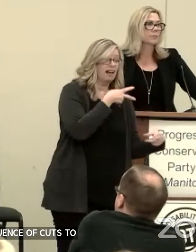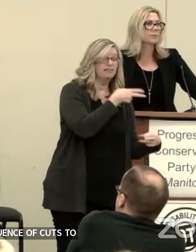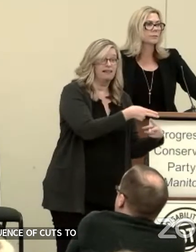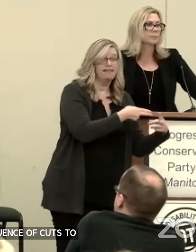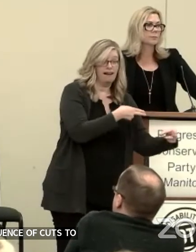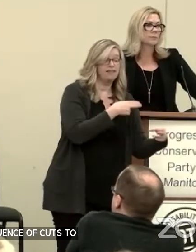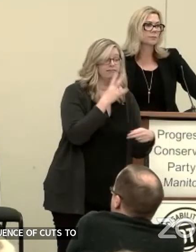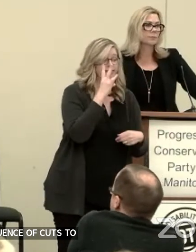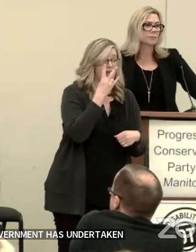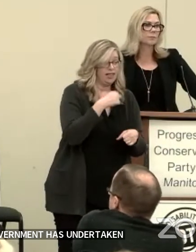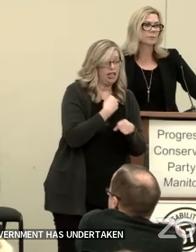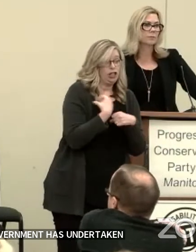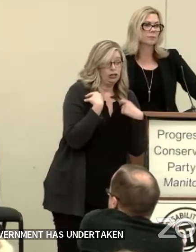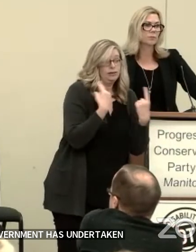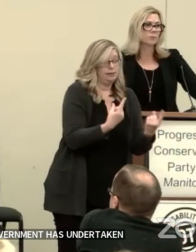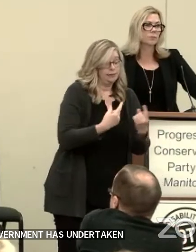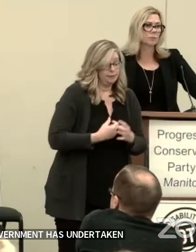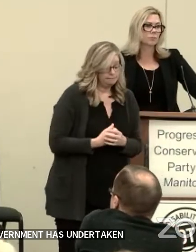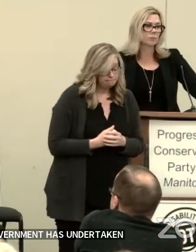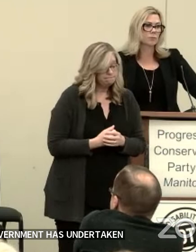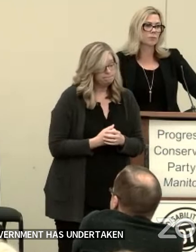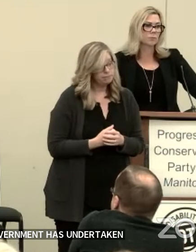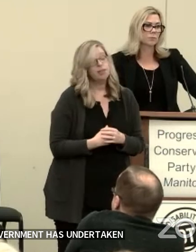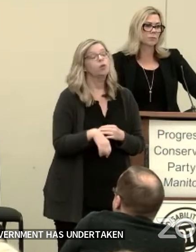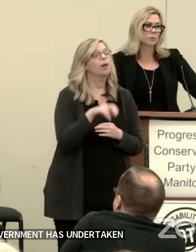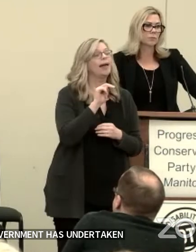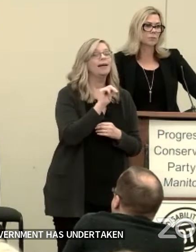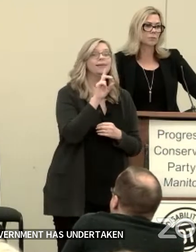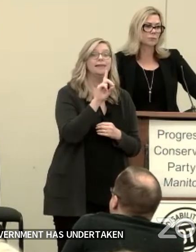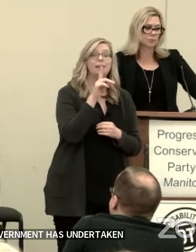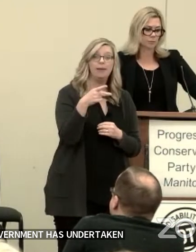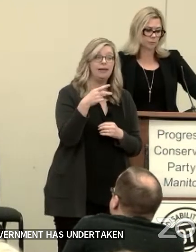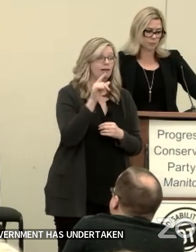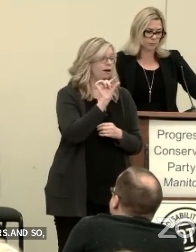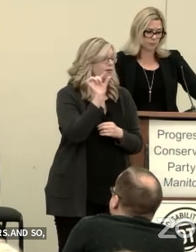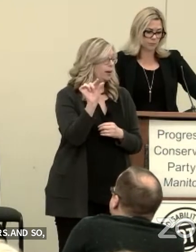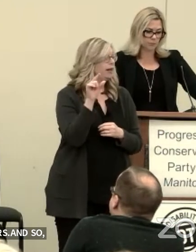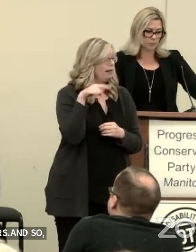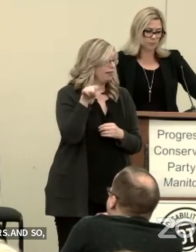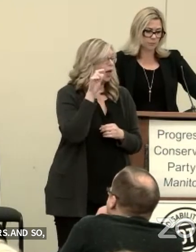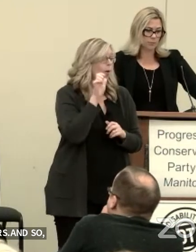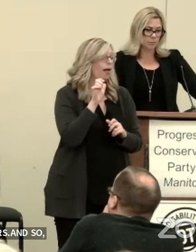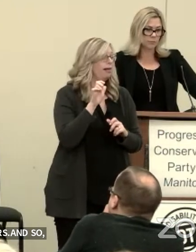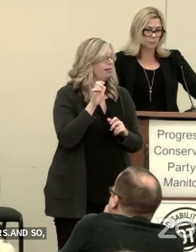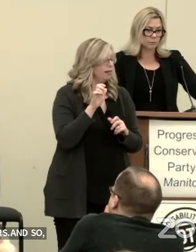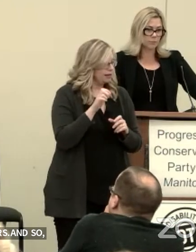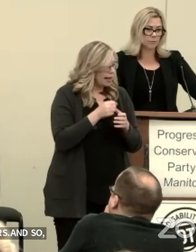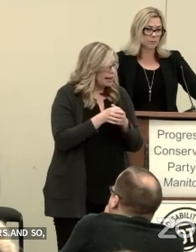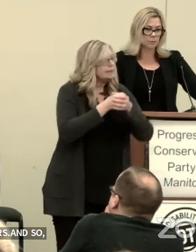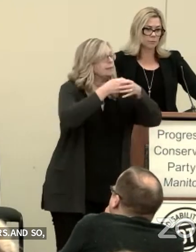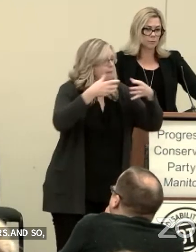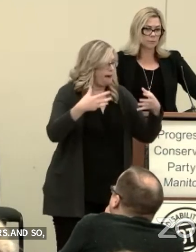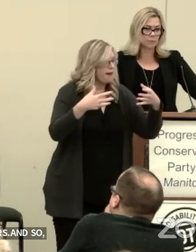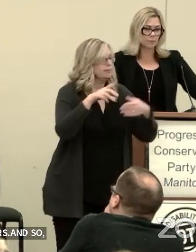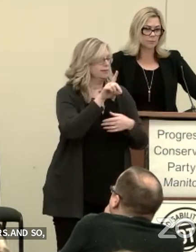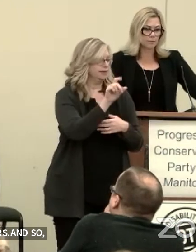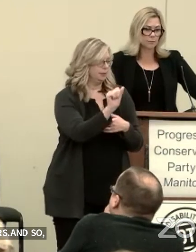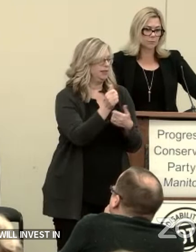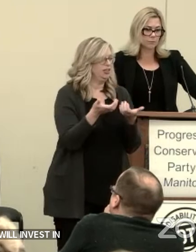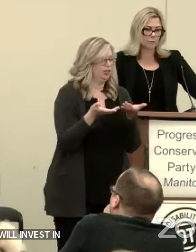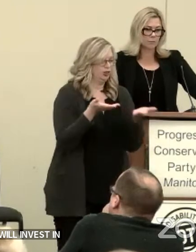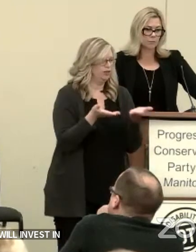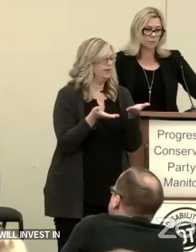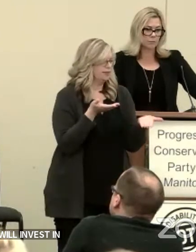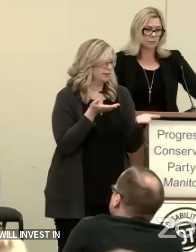7 years. And so an NDP government will invest in expanded disability services